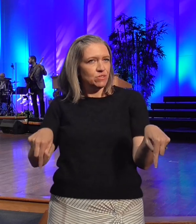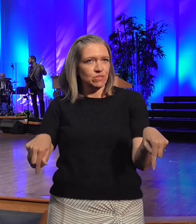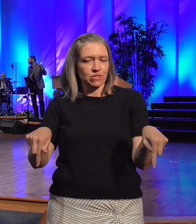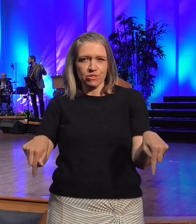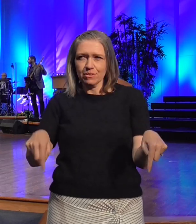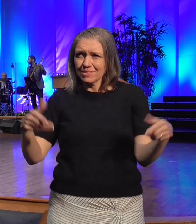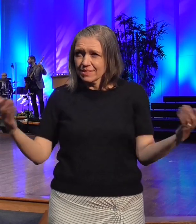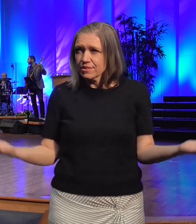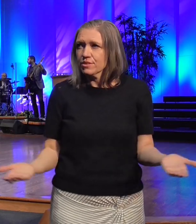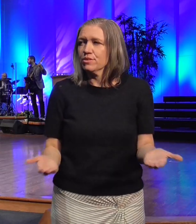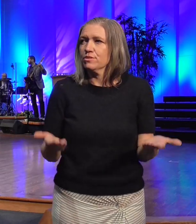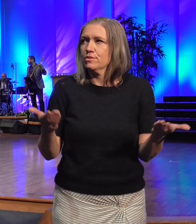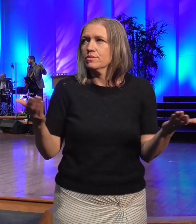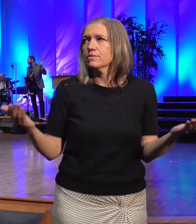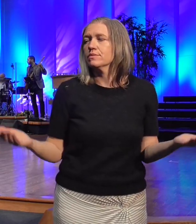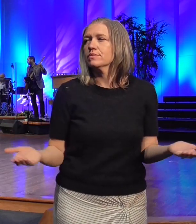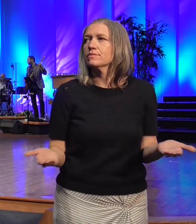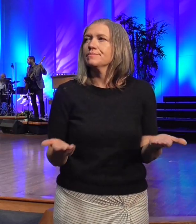been right here